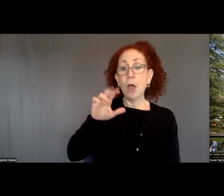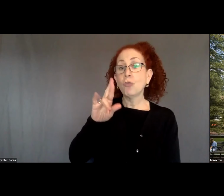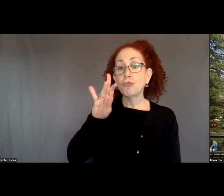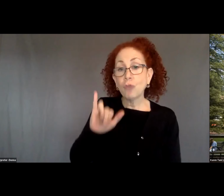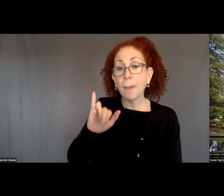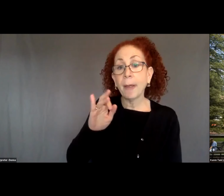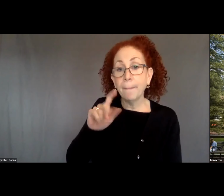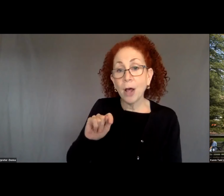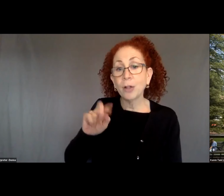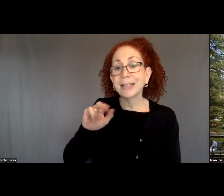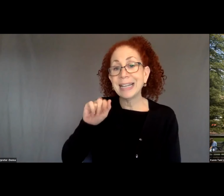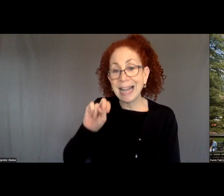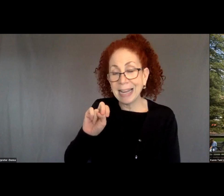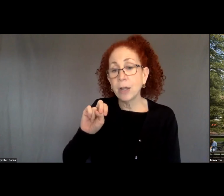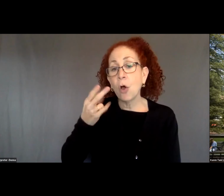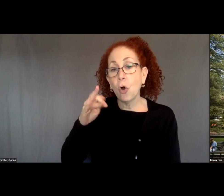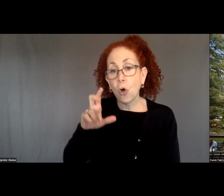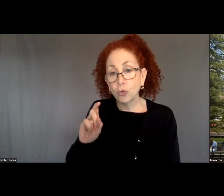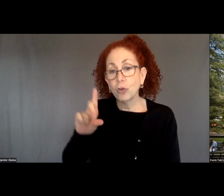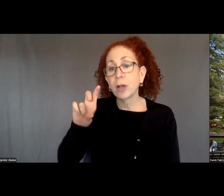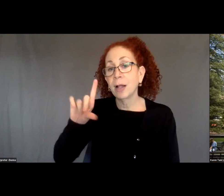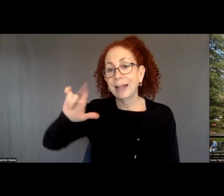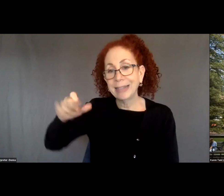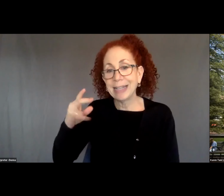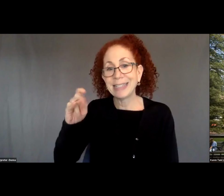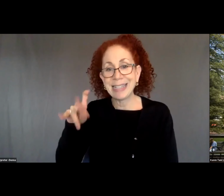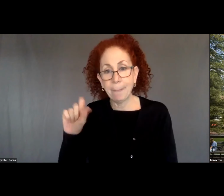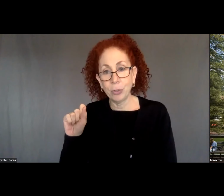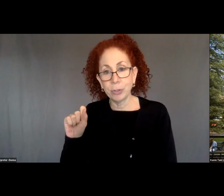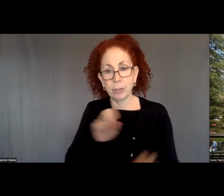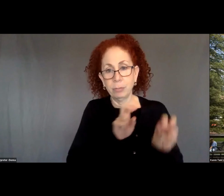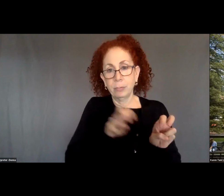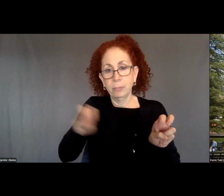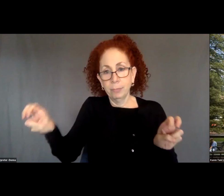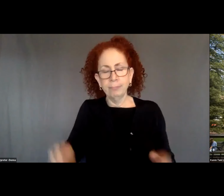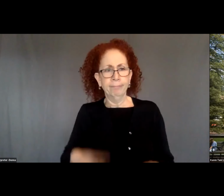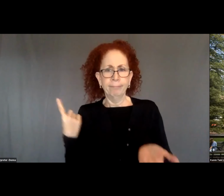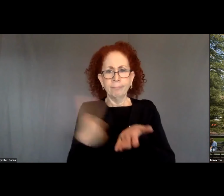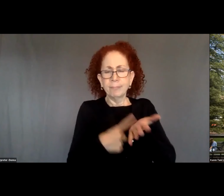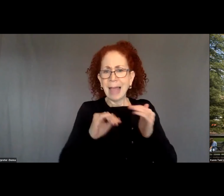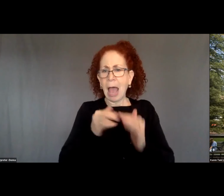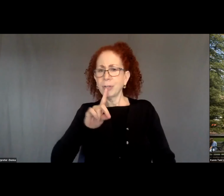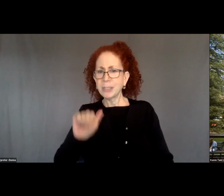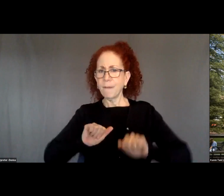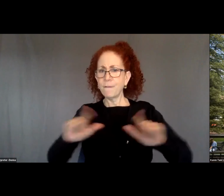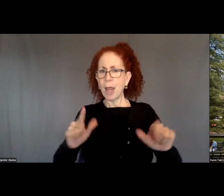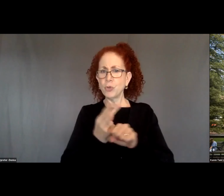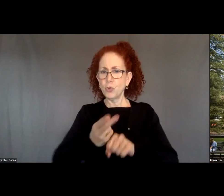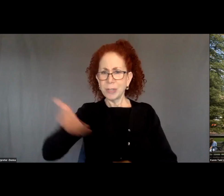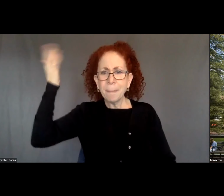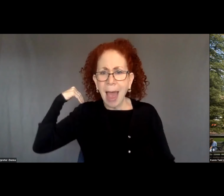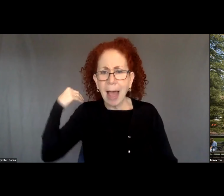Nate Holdren, and commentator Leah Samples. We asked, how has the disability frame been deployed in the past? Are